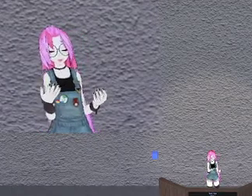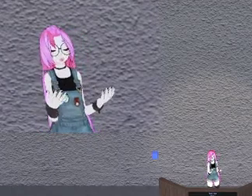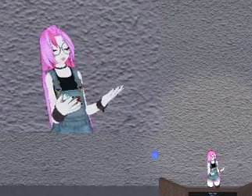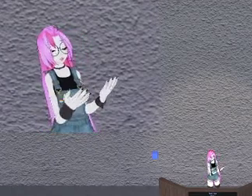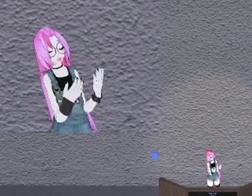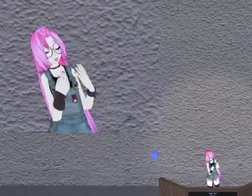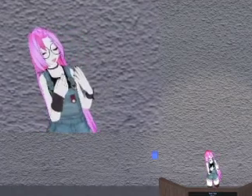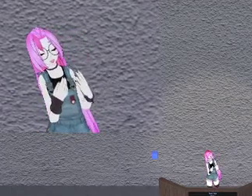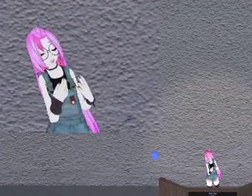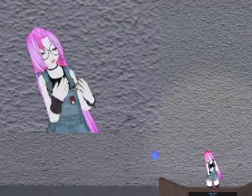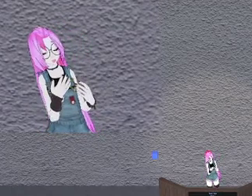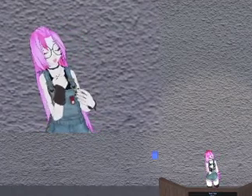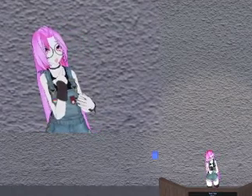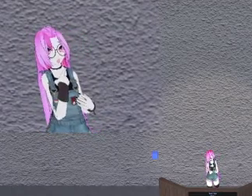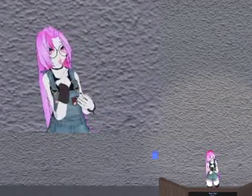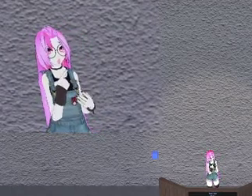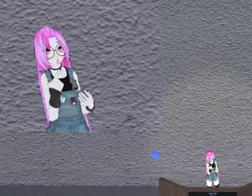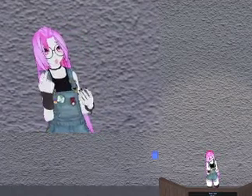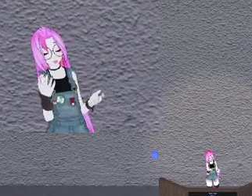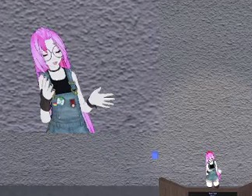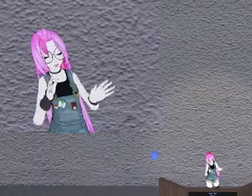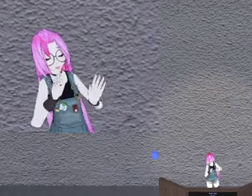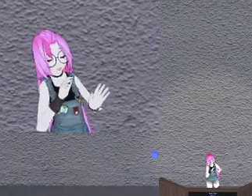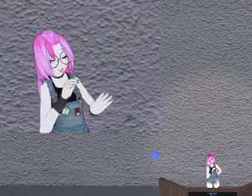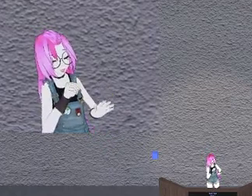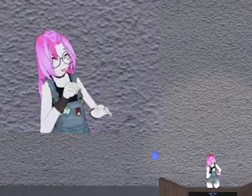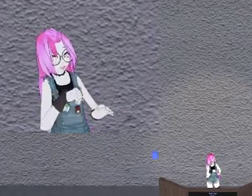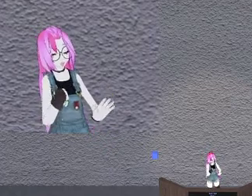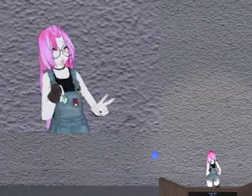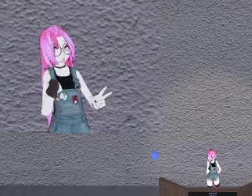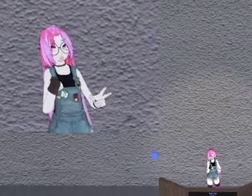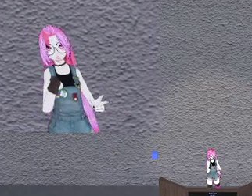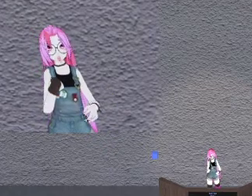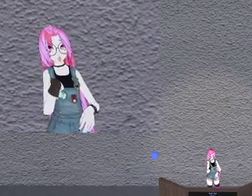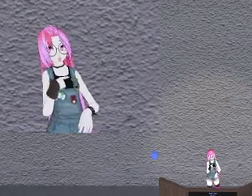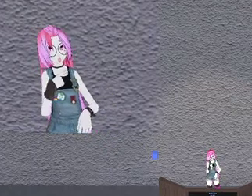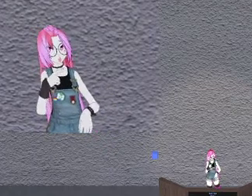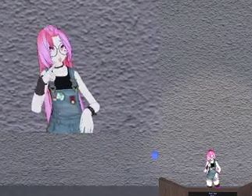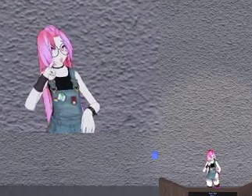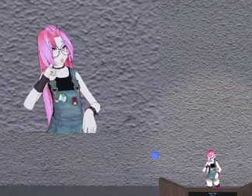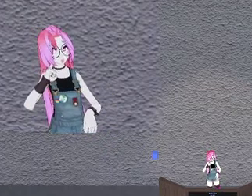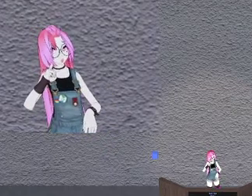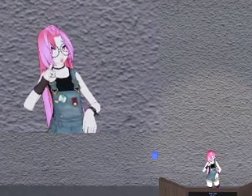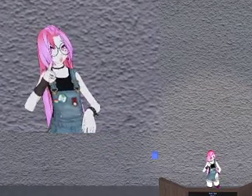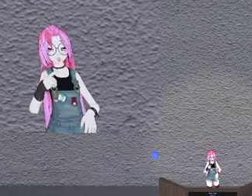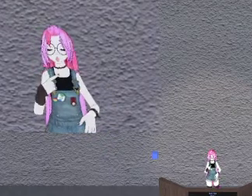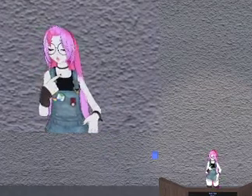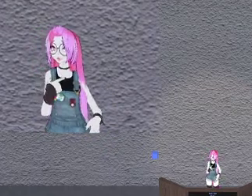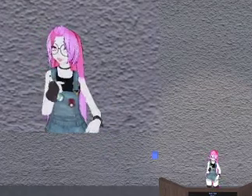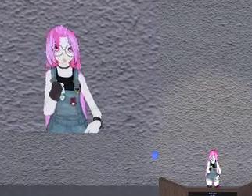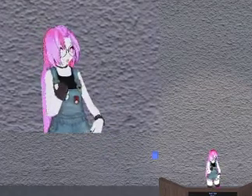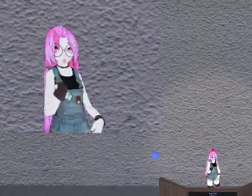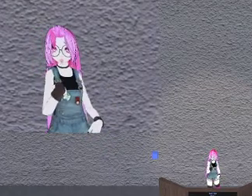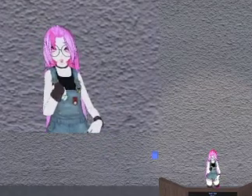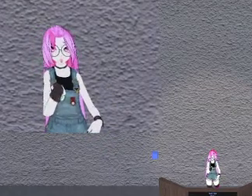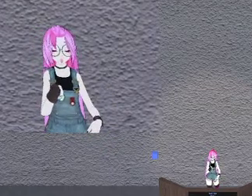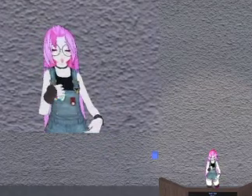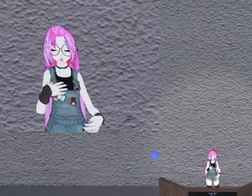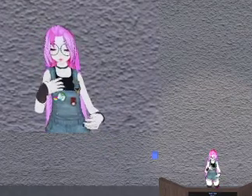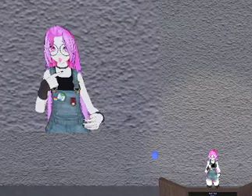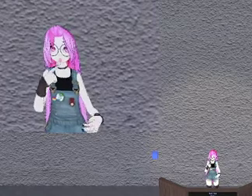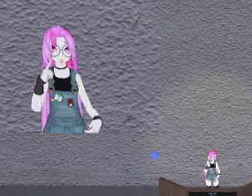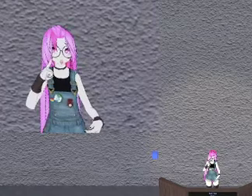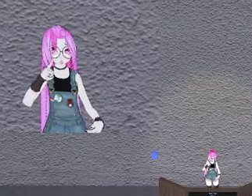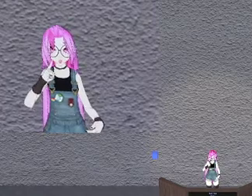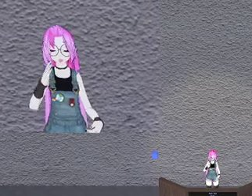like someone came up to me and said, oh, you know, he started talking, and I was like, oh no no no, I'm deaf. And even though he nodded